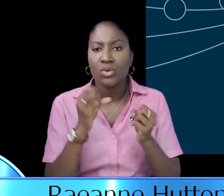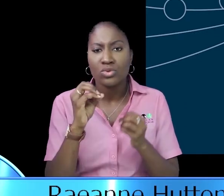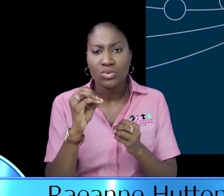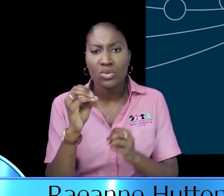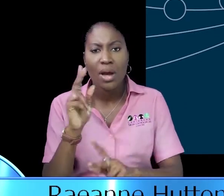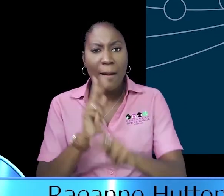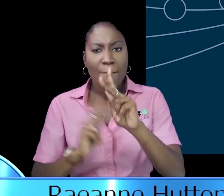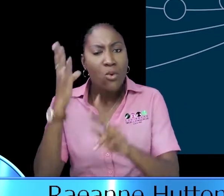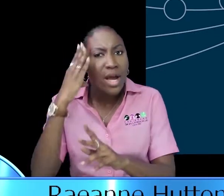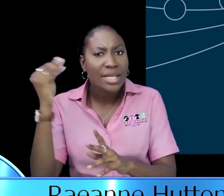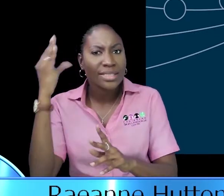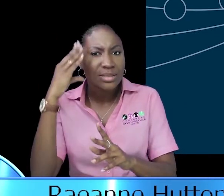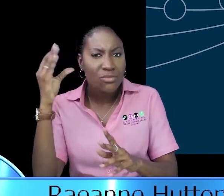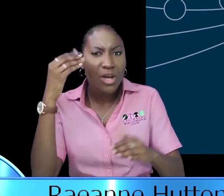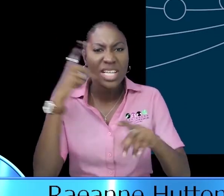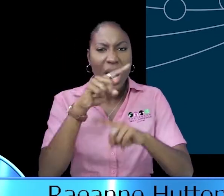asked